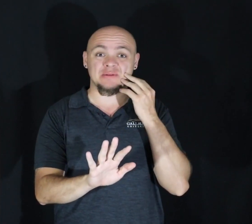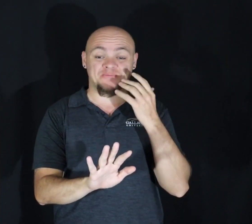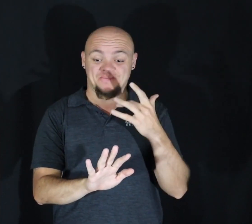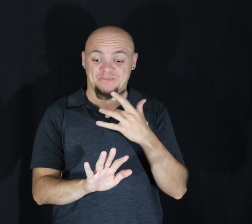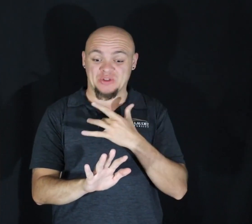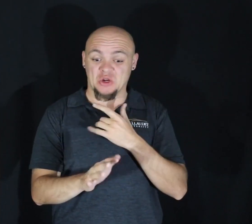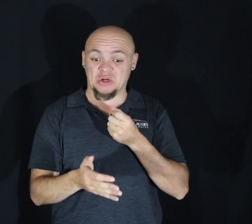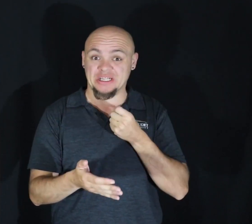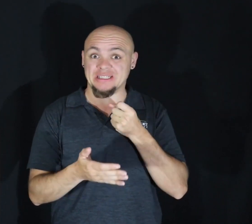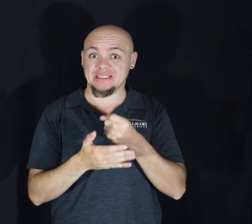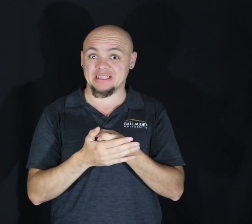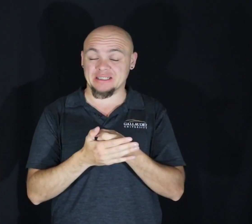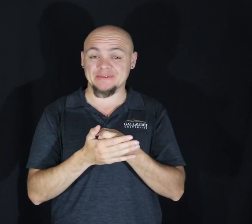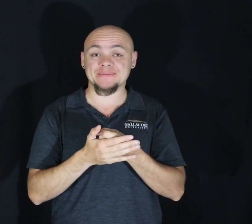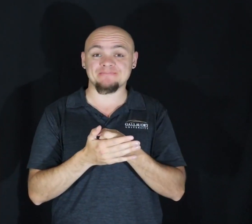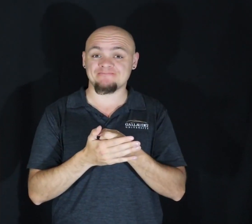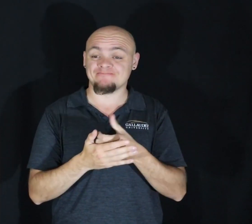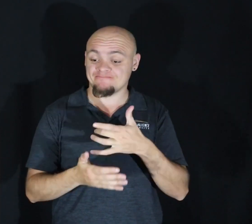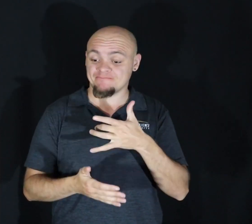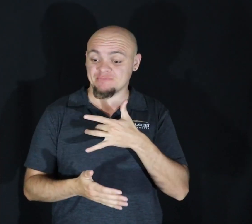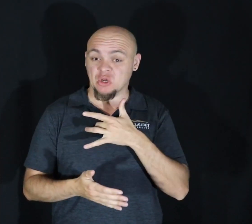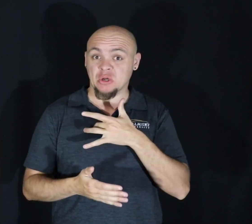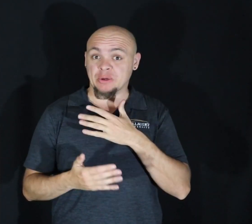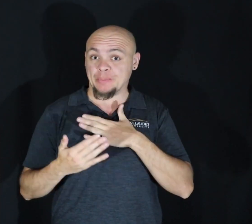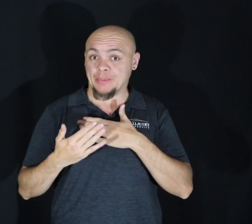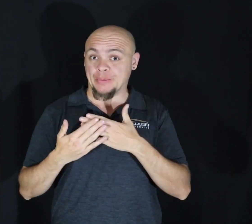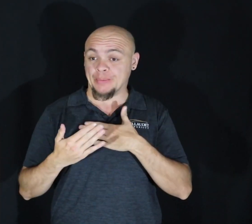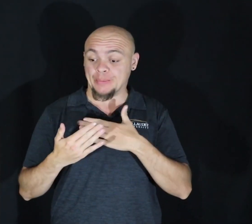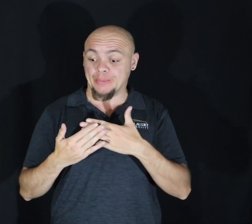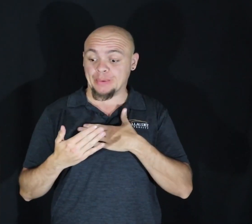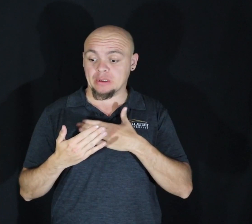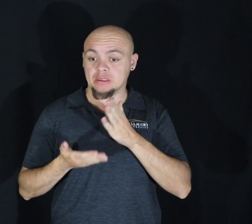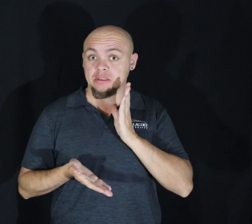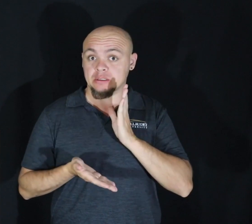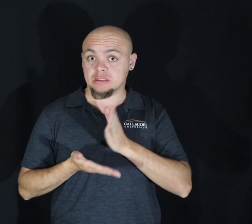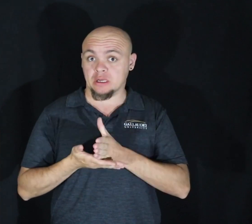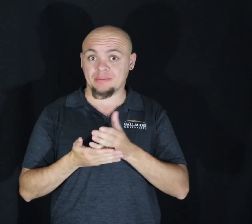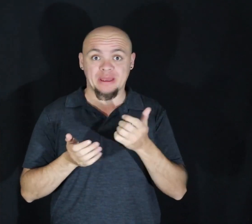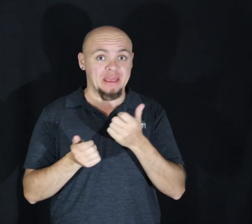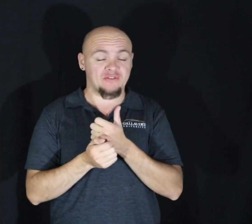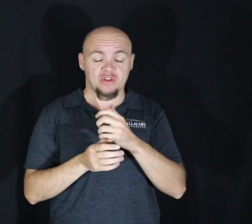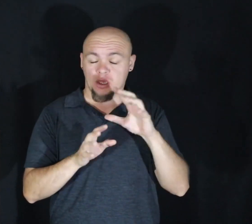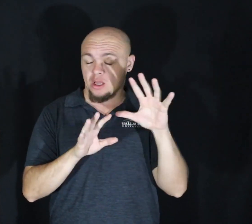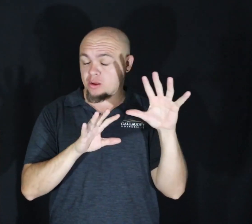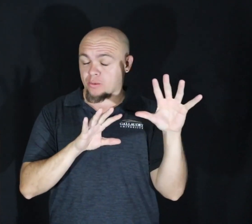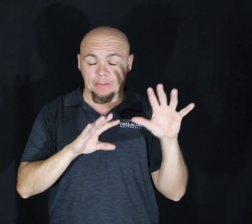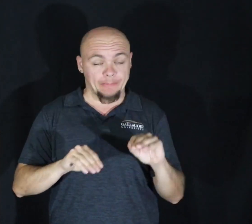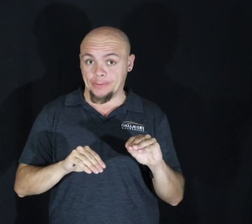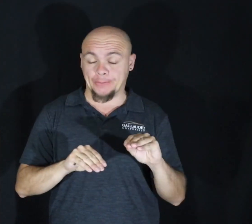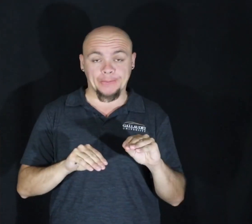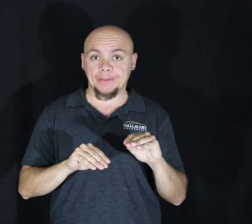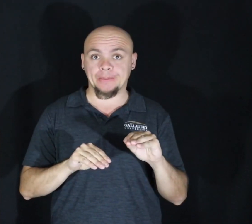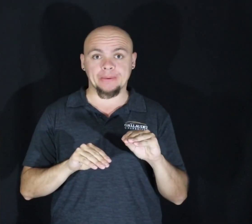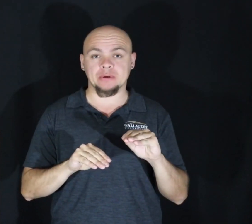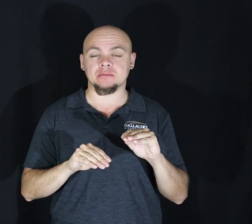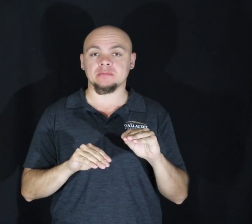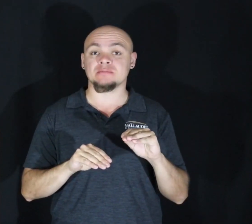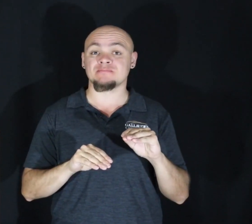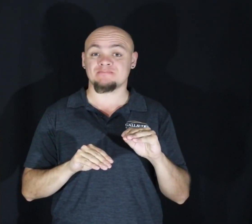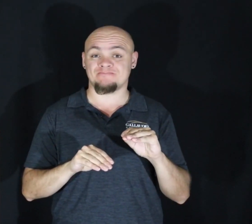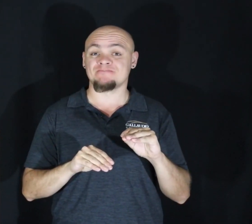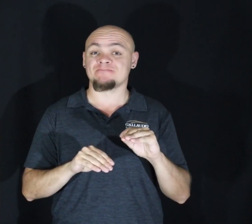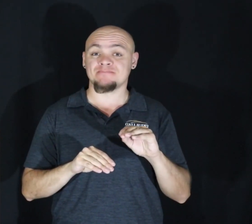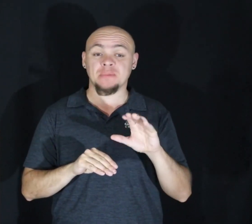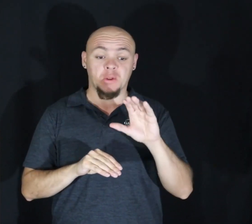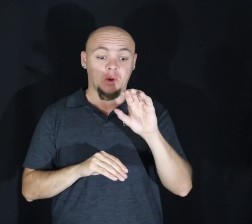arrest. My heart stopped. All systems went offline. I was in a